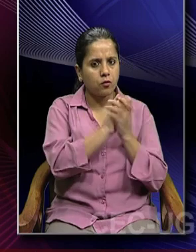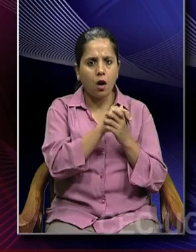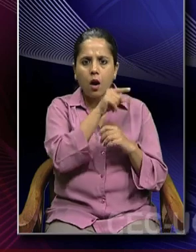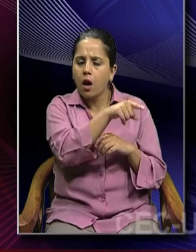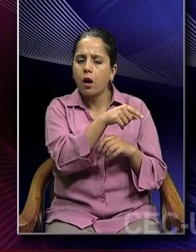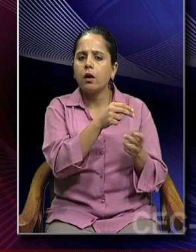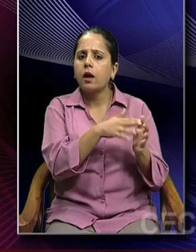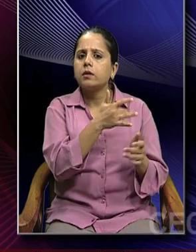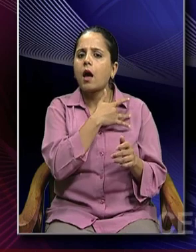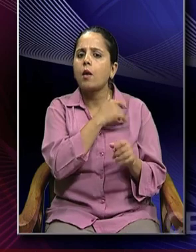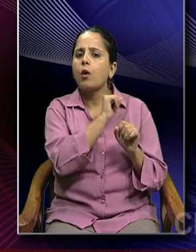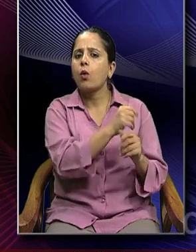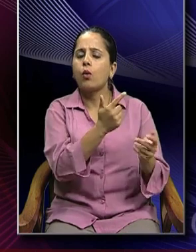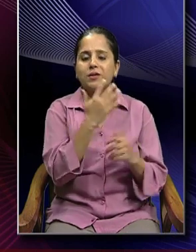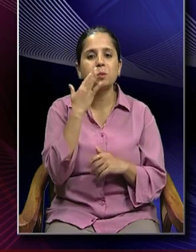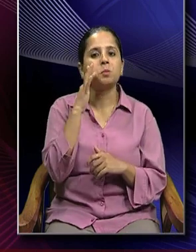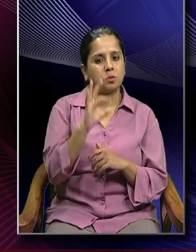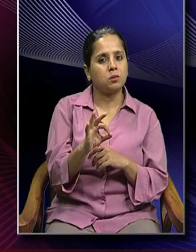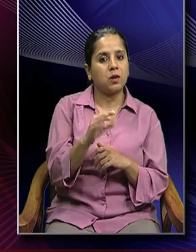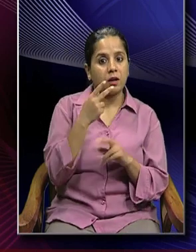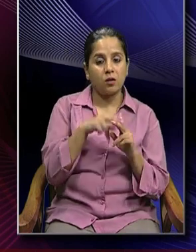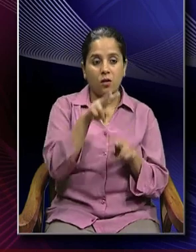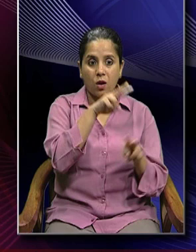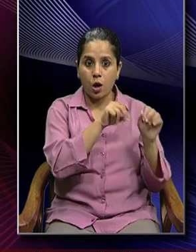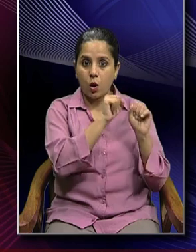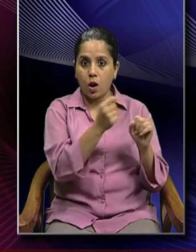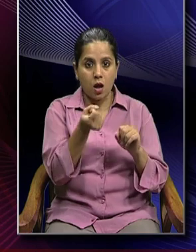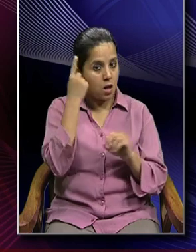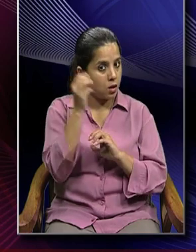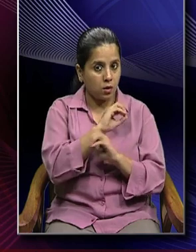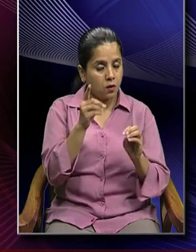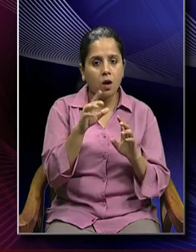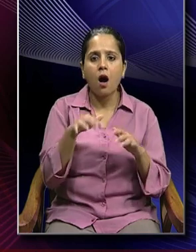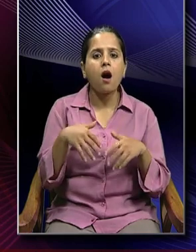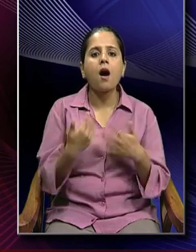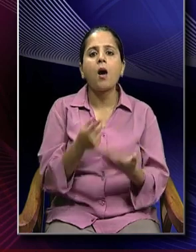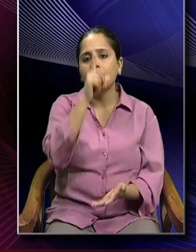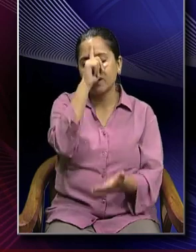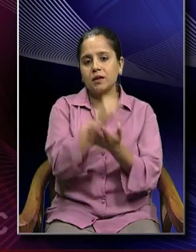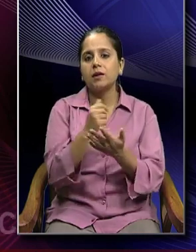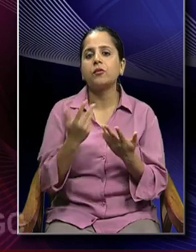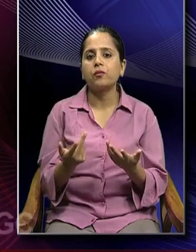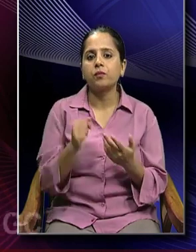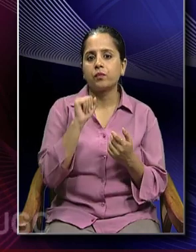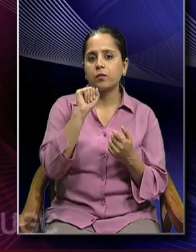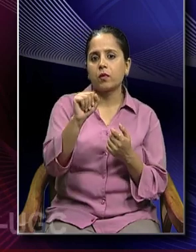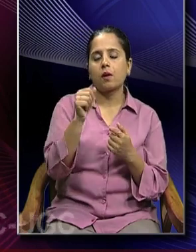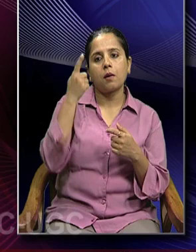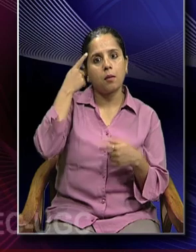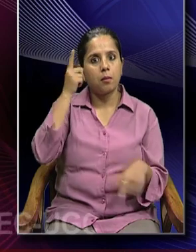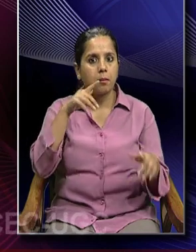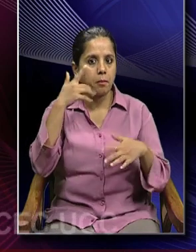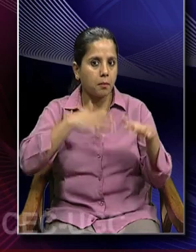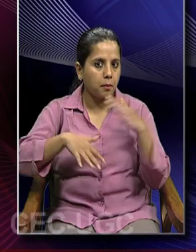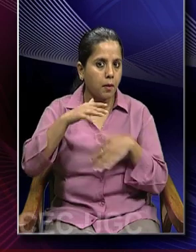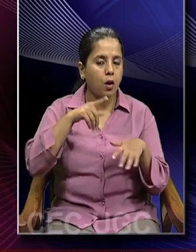much important and significant. Without understanding the nature of person, how can you decide your modus operandi or your